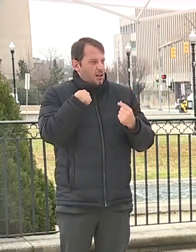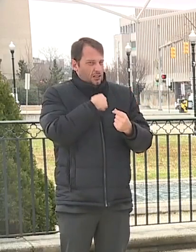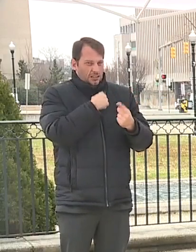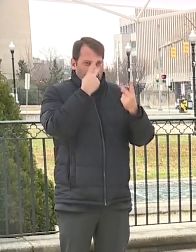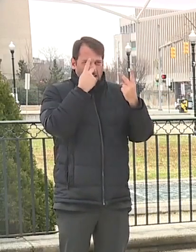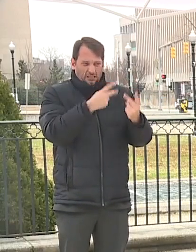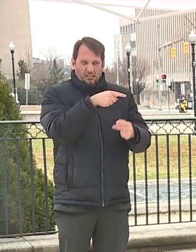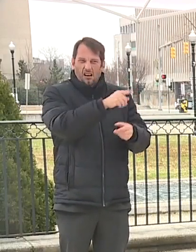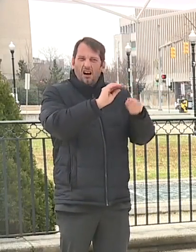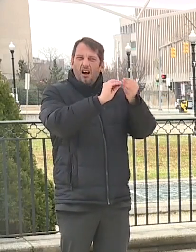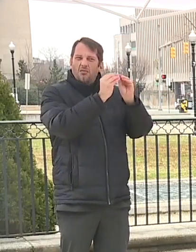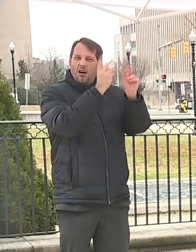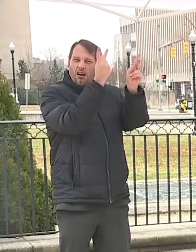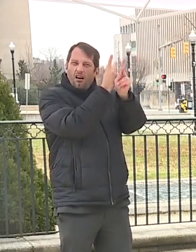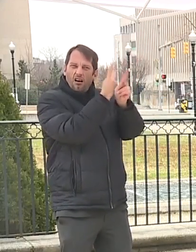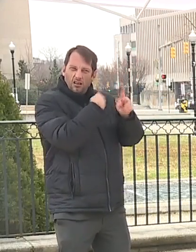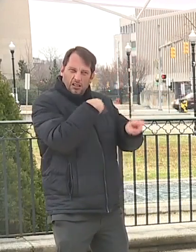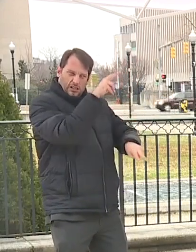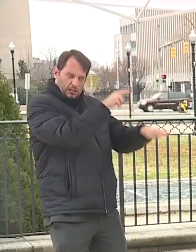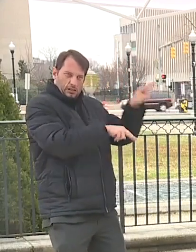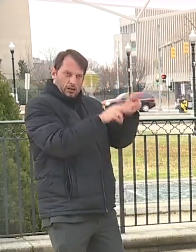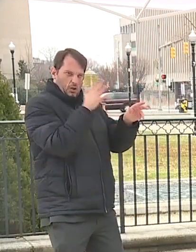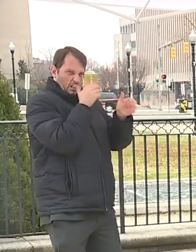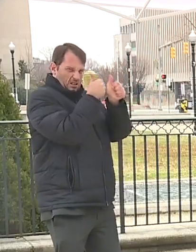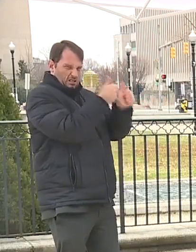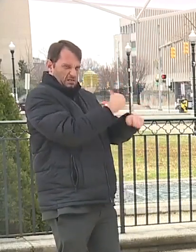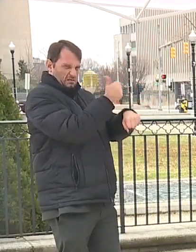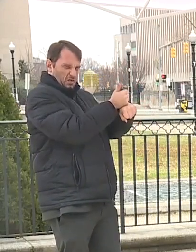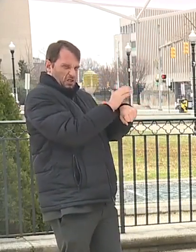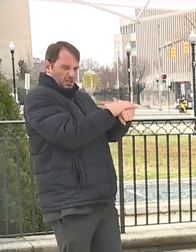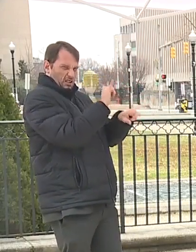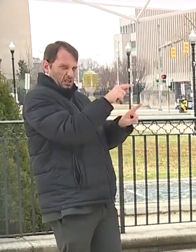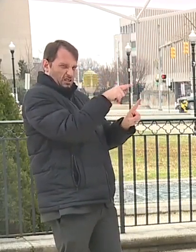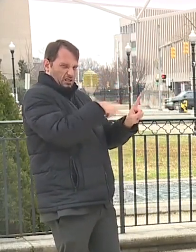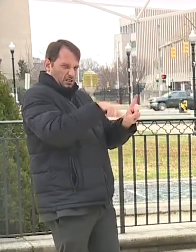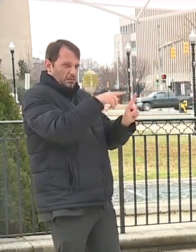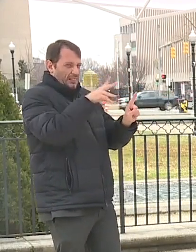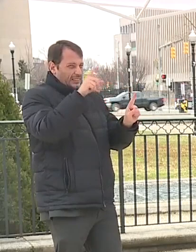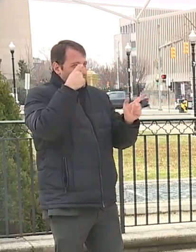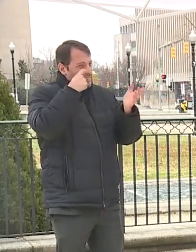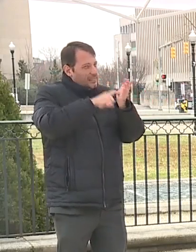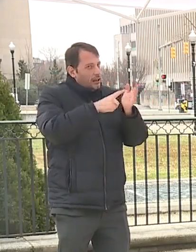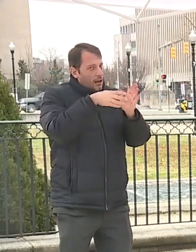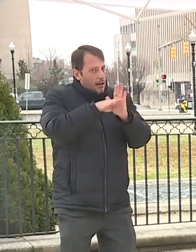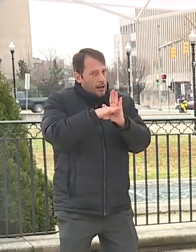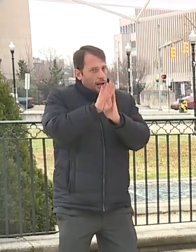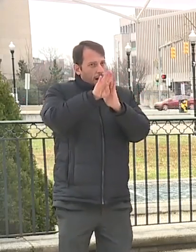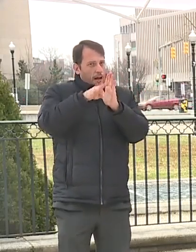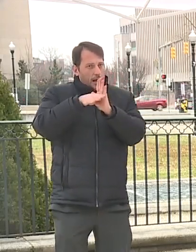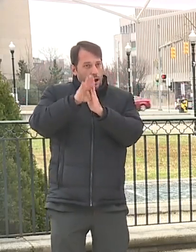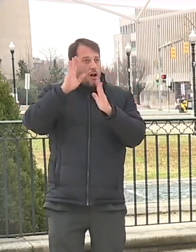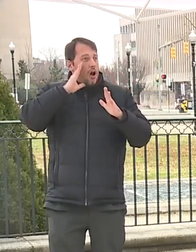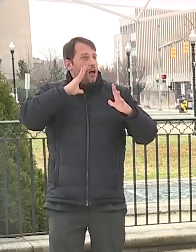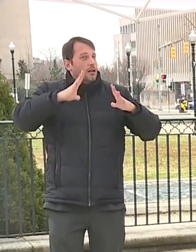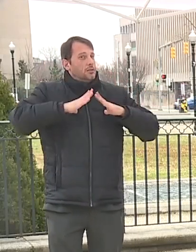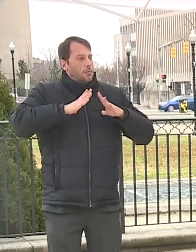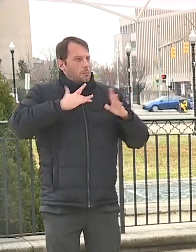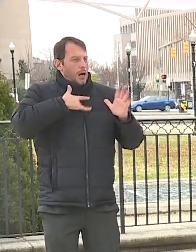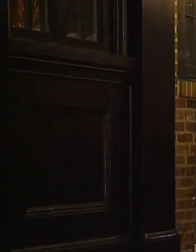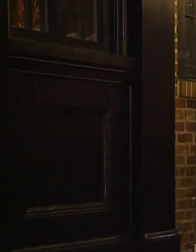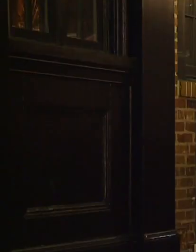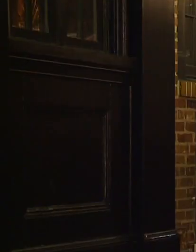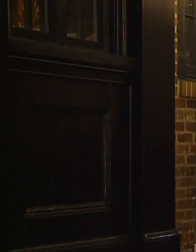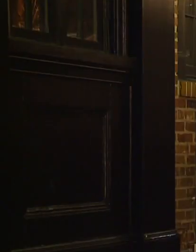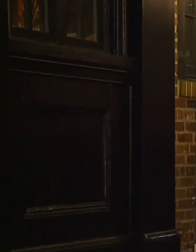what we have consistently seen is spikes in cases following holidays like Thanksgiving, Hanukkah, and